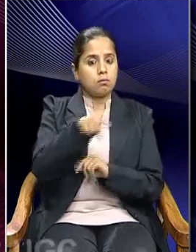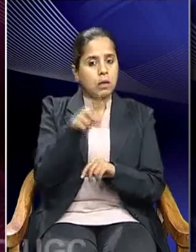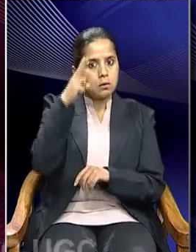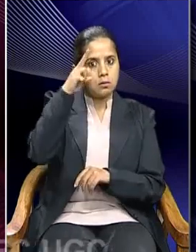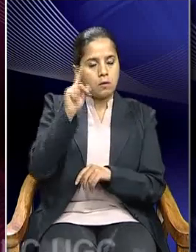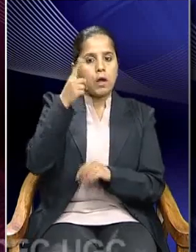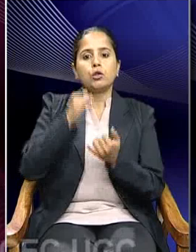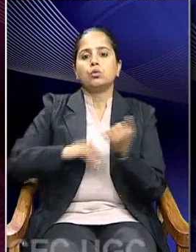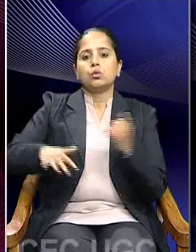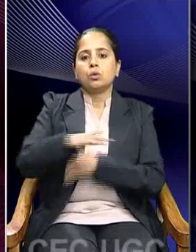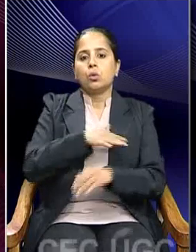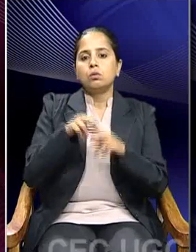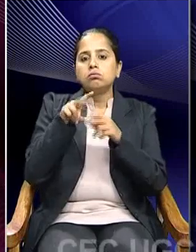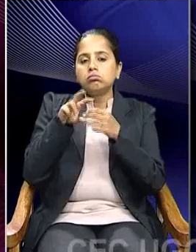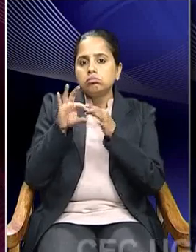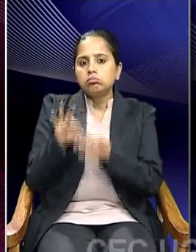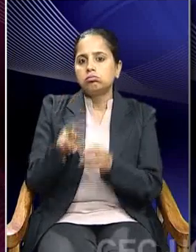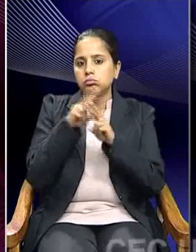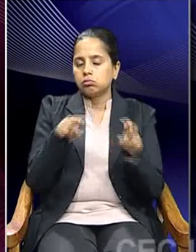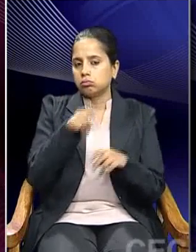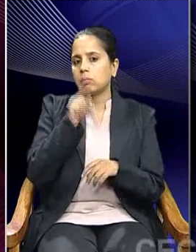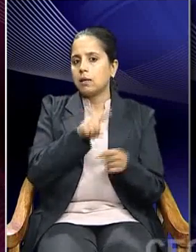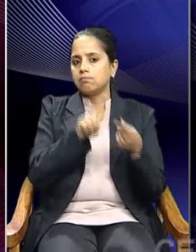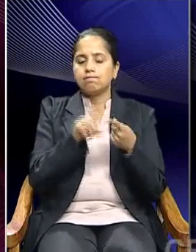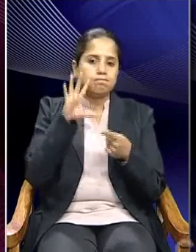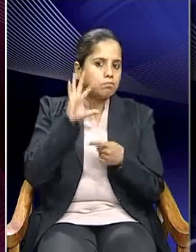for sociologists when it comes to doing research.